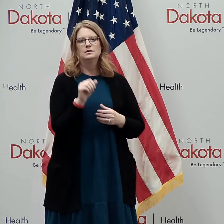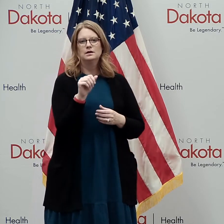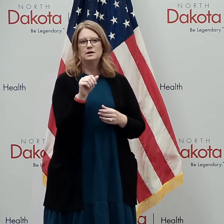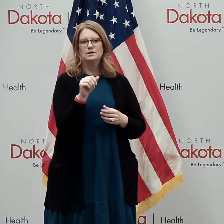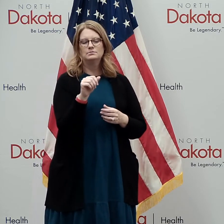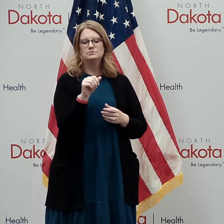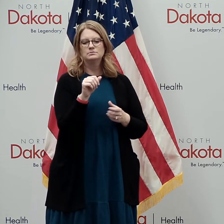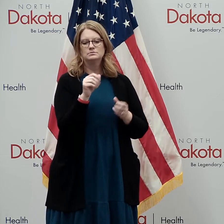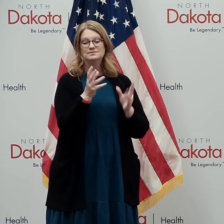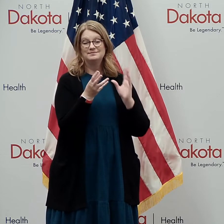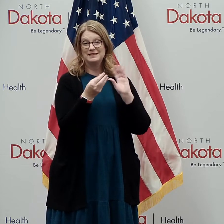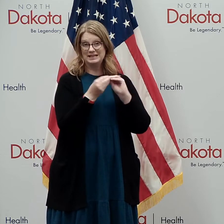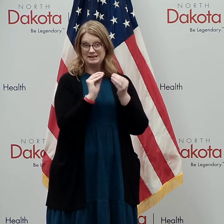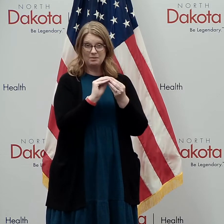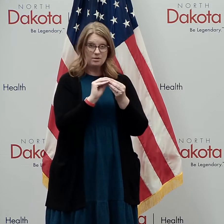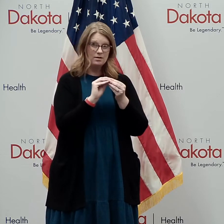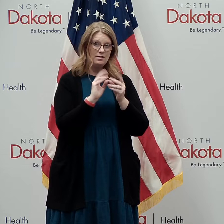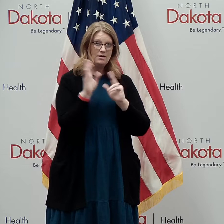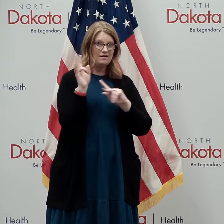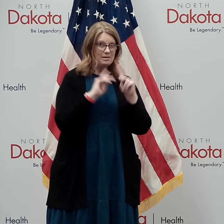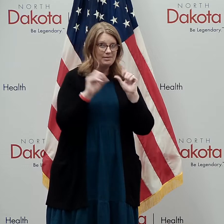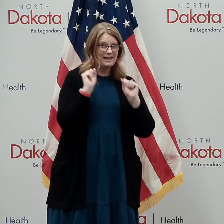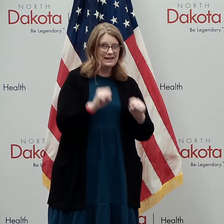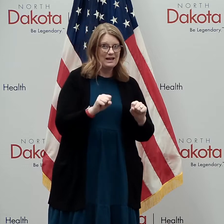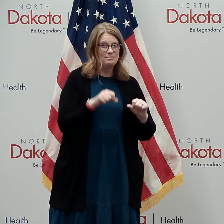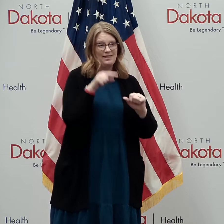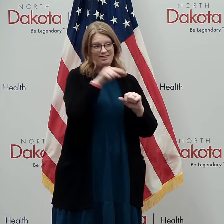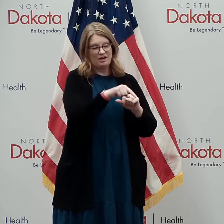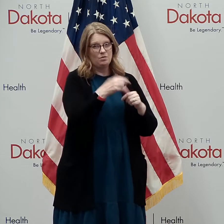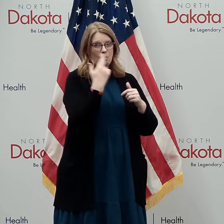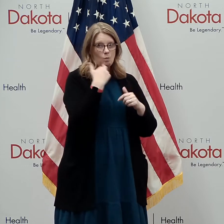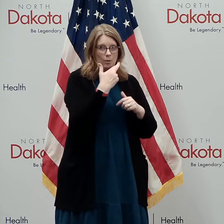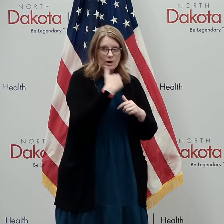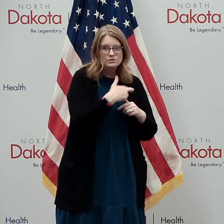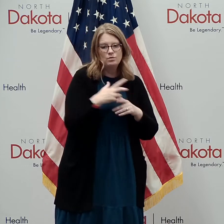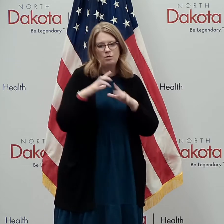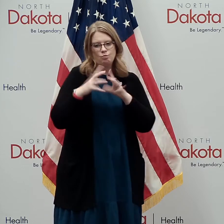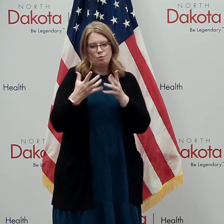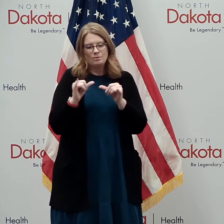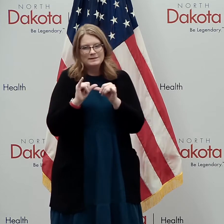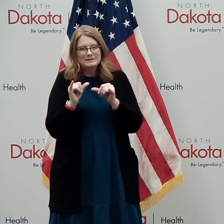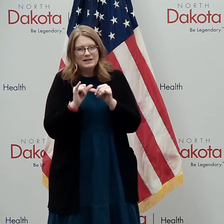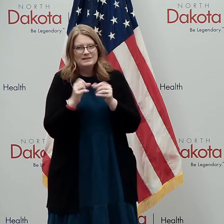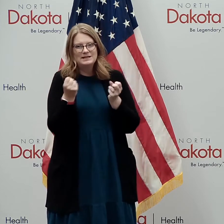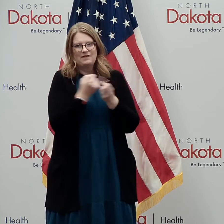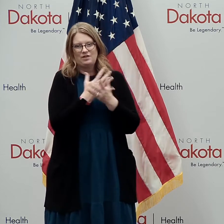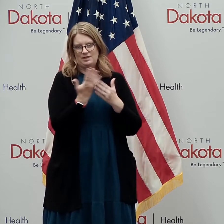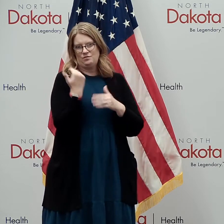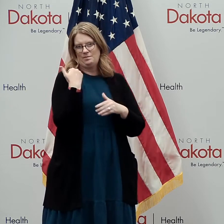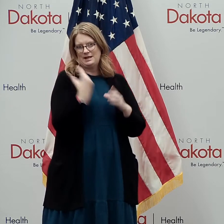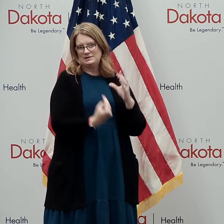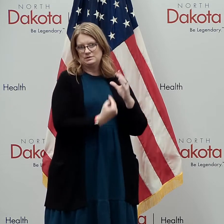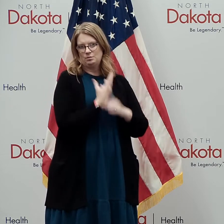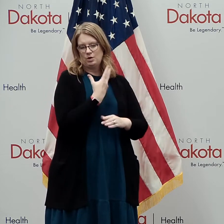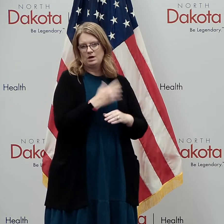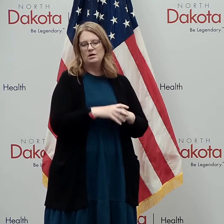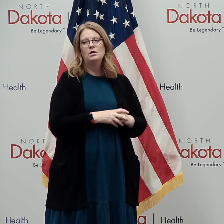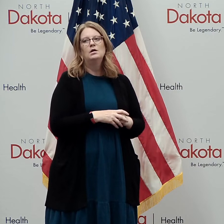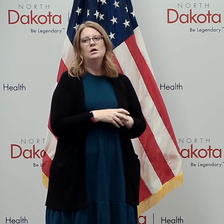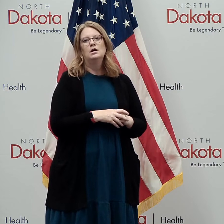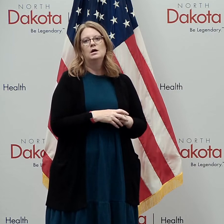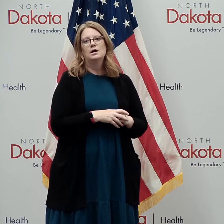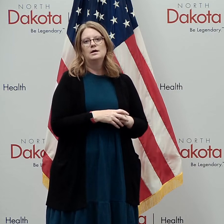density of seating at restaurants, group size, all the things we talked about last spring. But we want to take